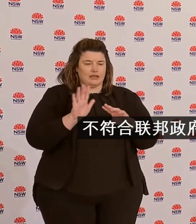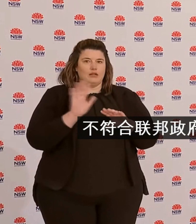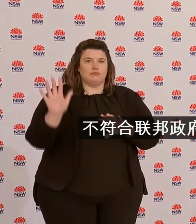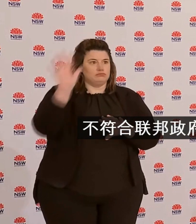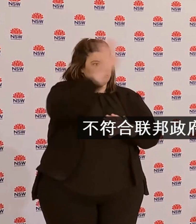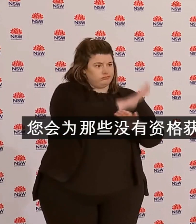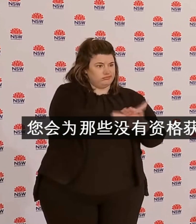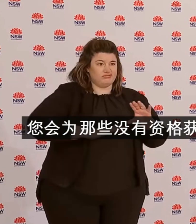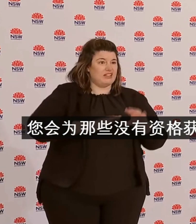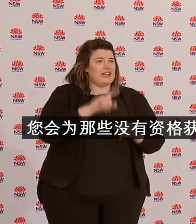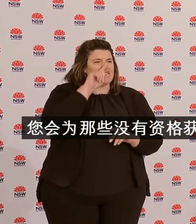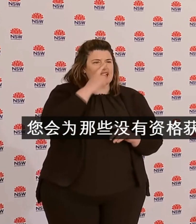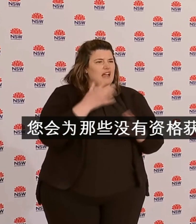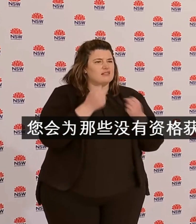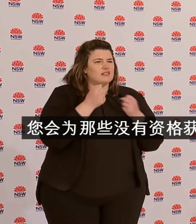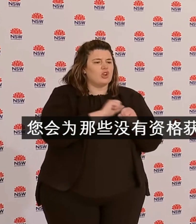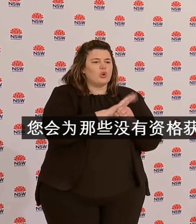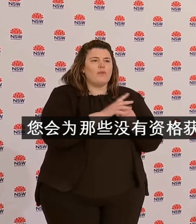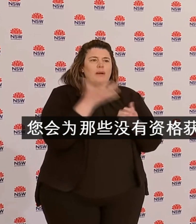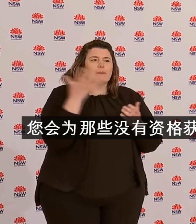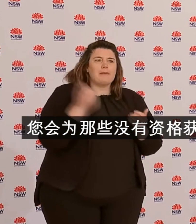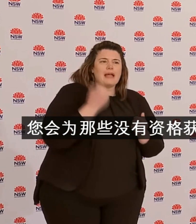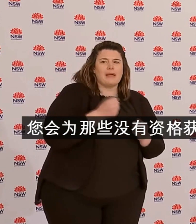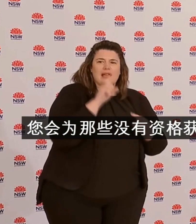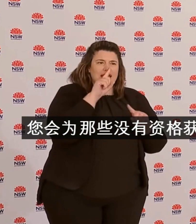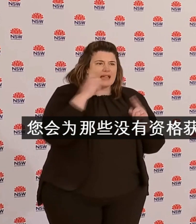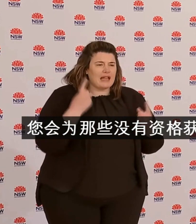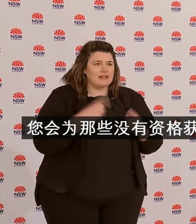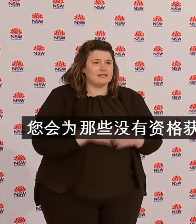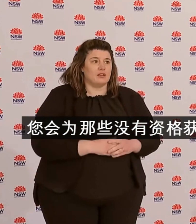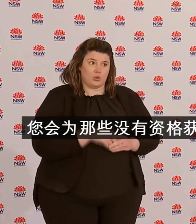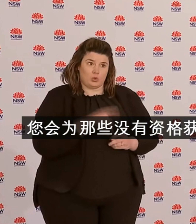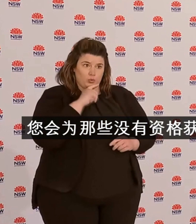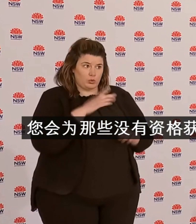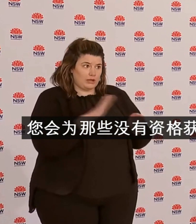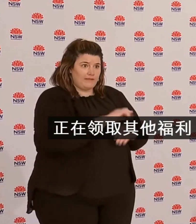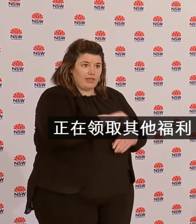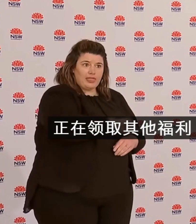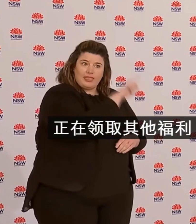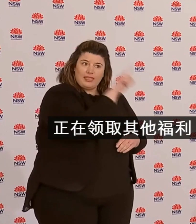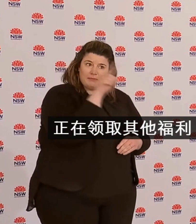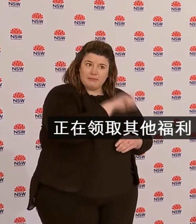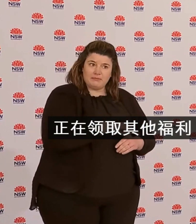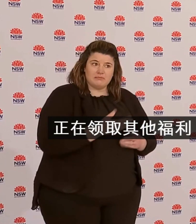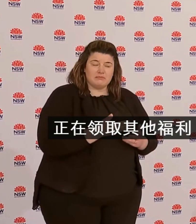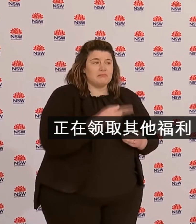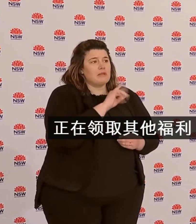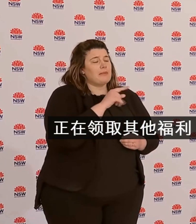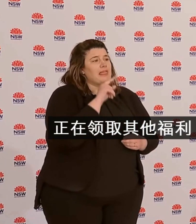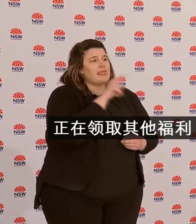government's COVID-19 disaster payment. Will you pay for people who are ineligible for that payment because they are receiving other benefits